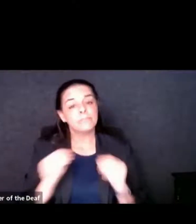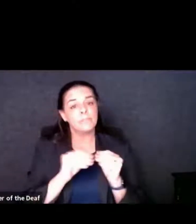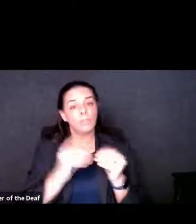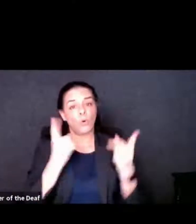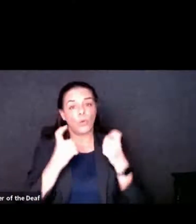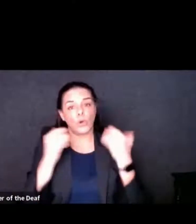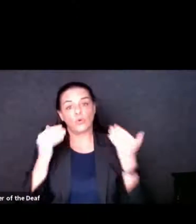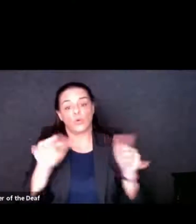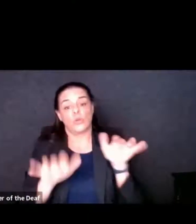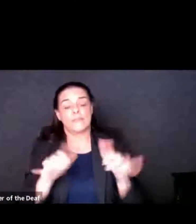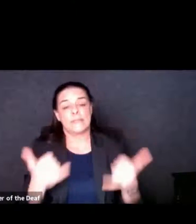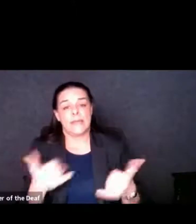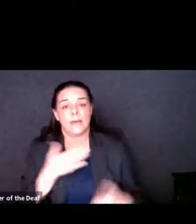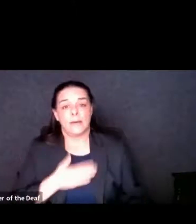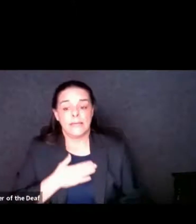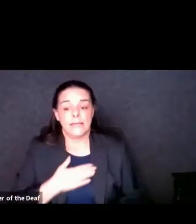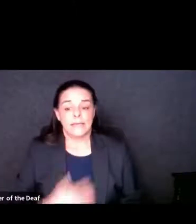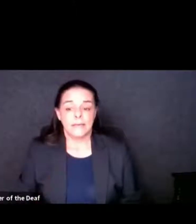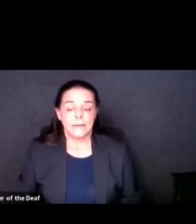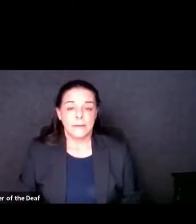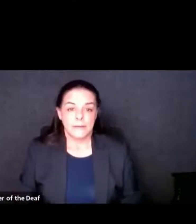ahead and submit them now.